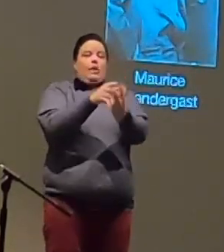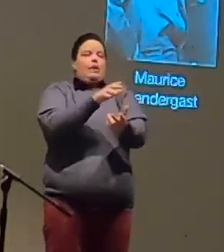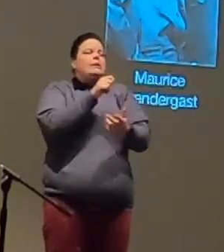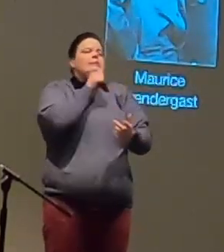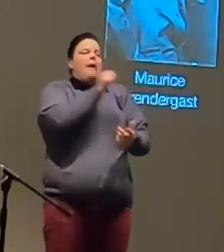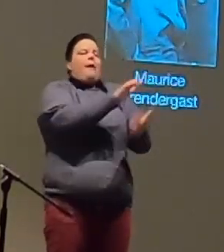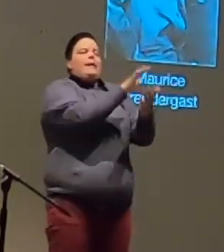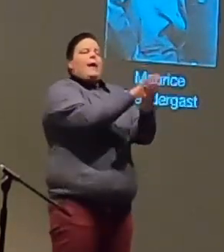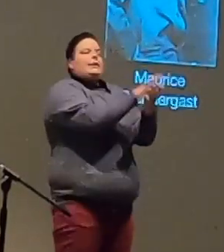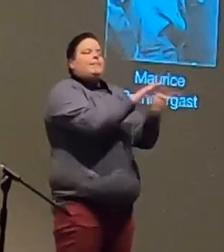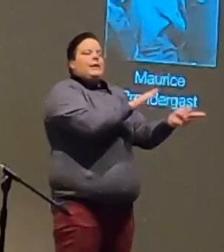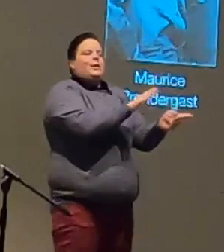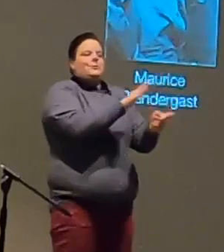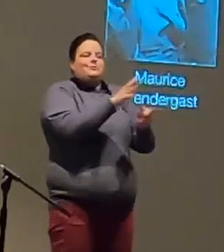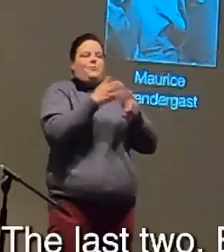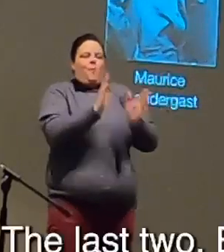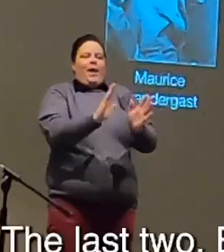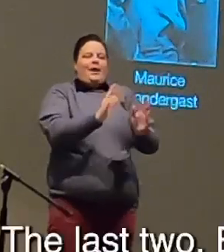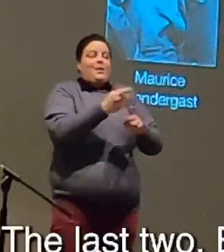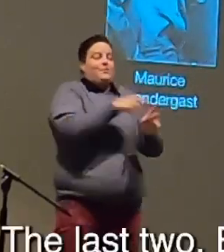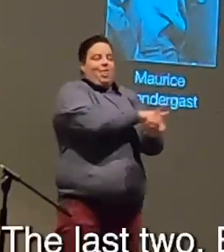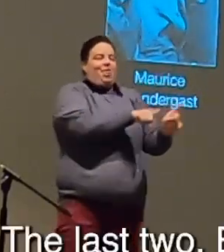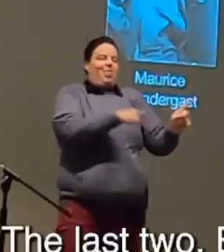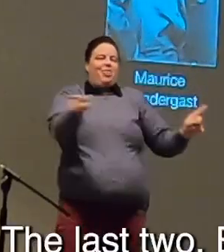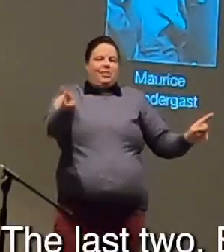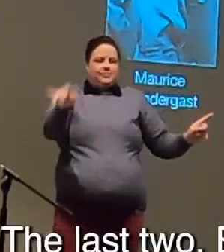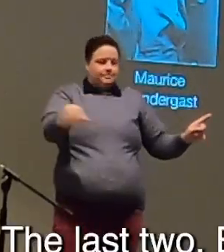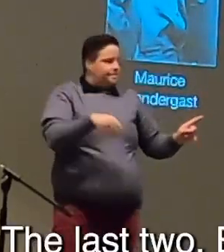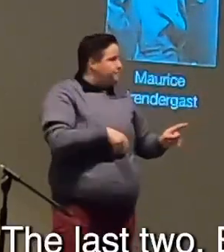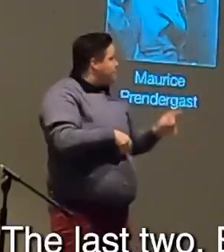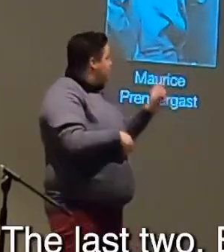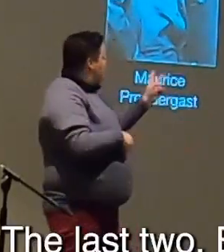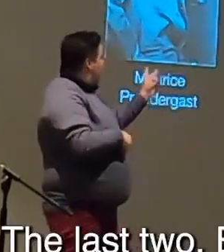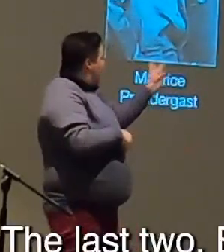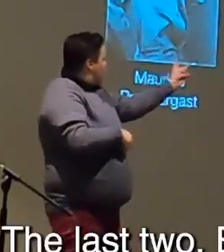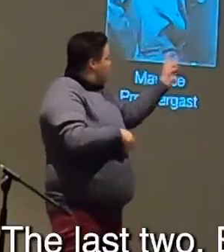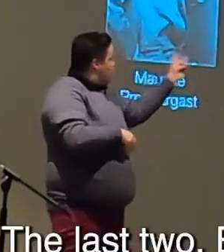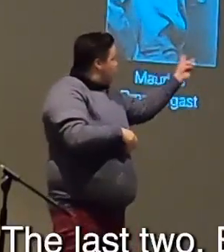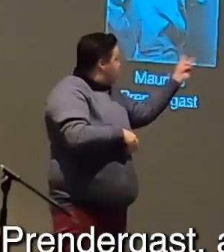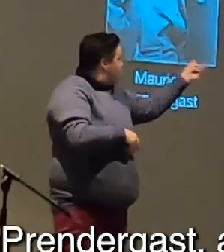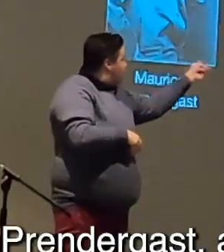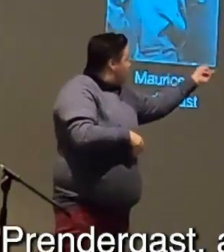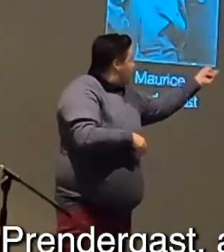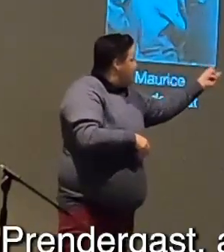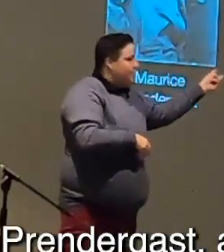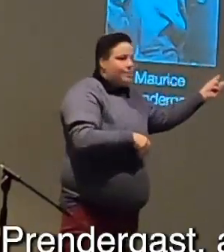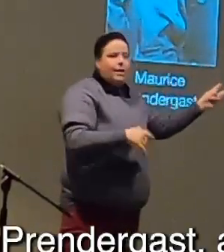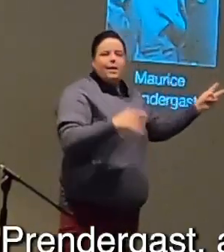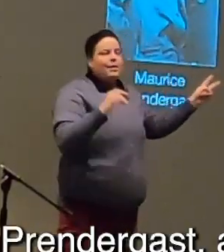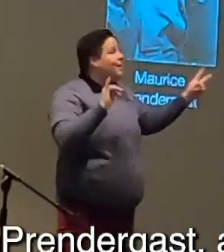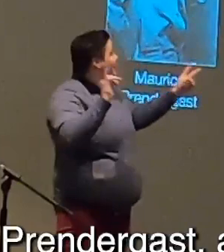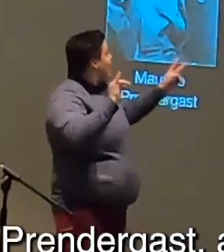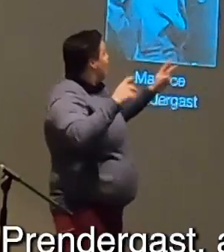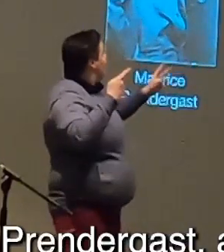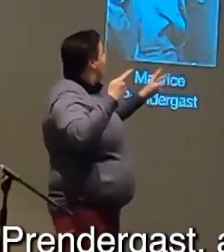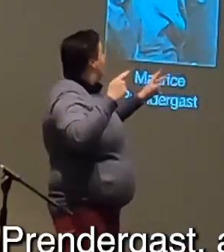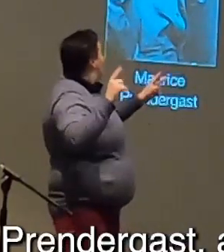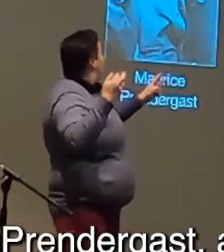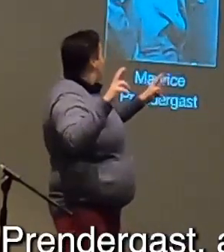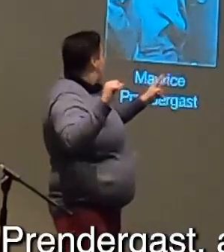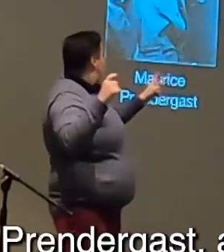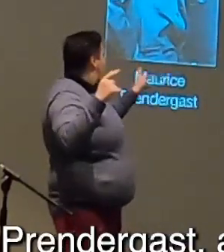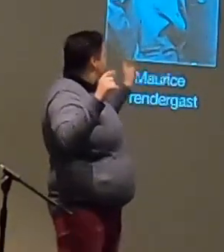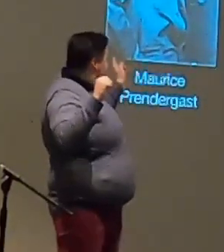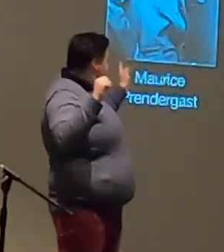direction. The last 2, Ernest Lawson and Arthur Davies, like Prendergast, are kind of an anomaly in their